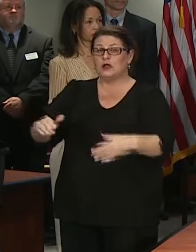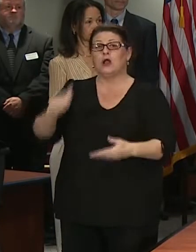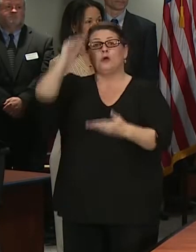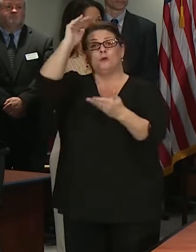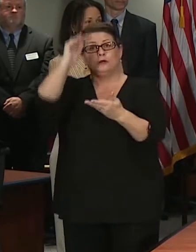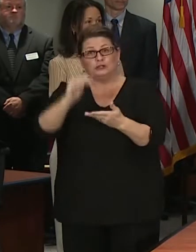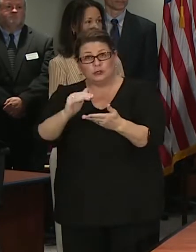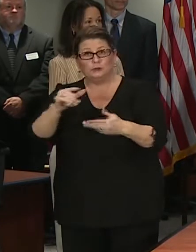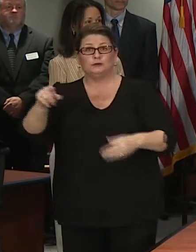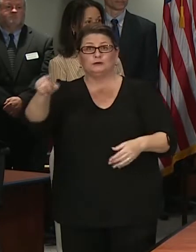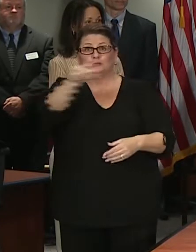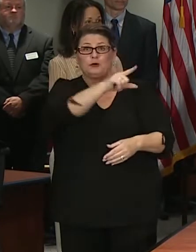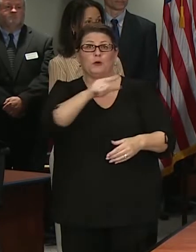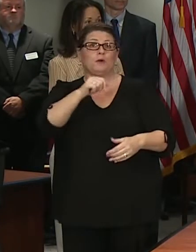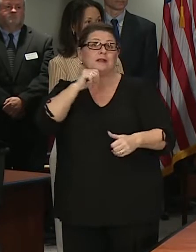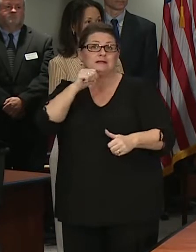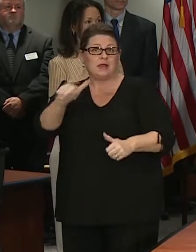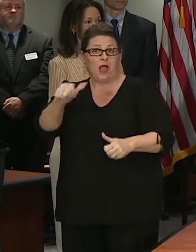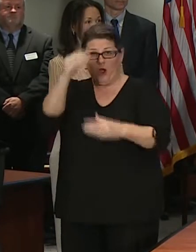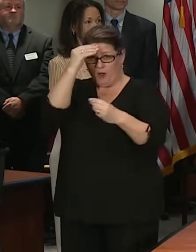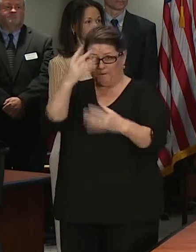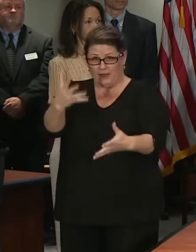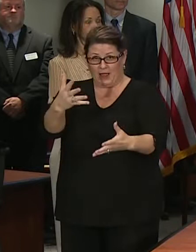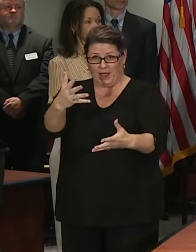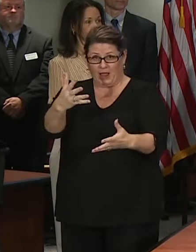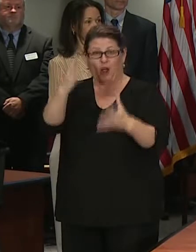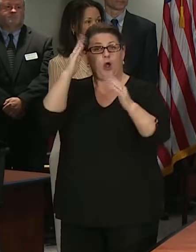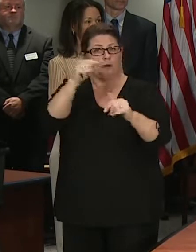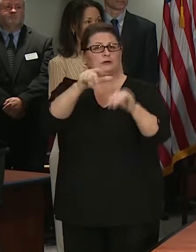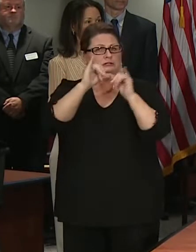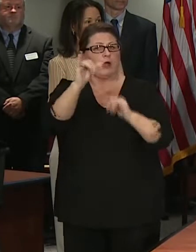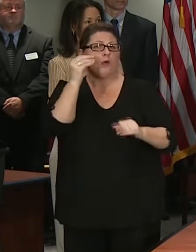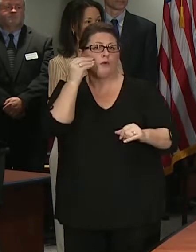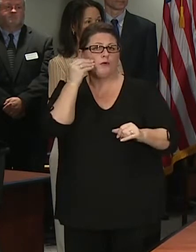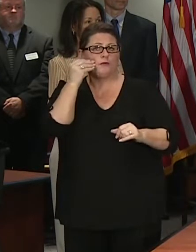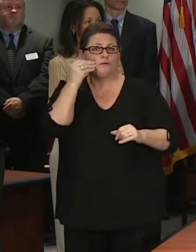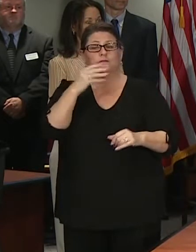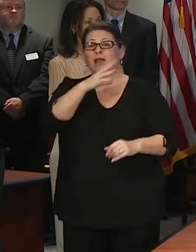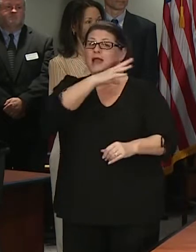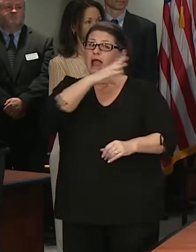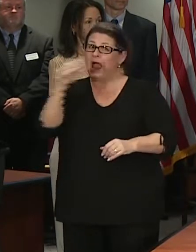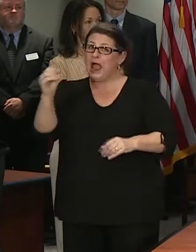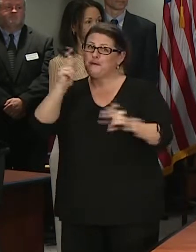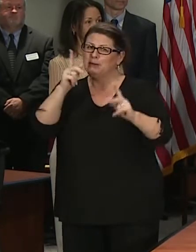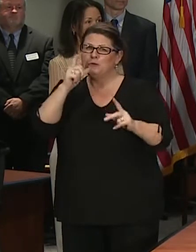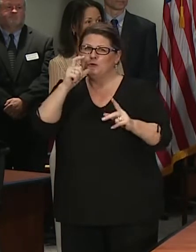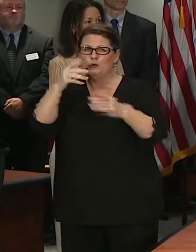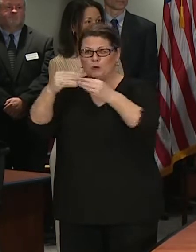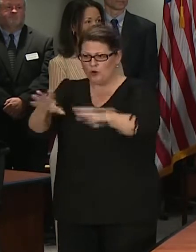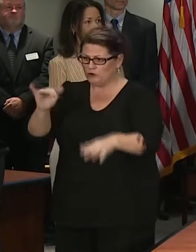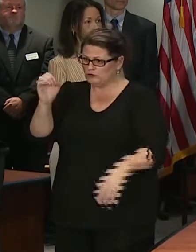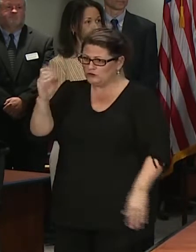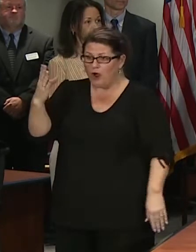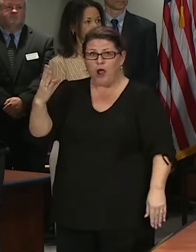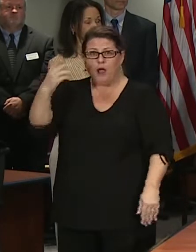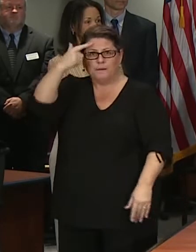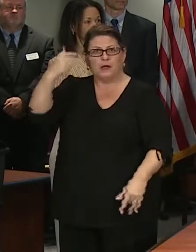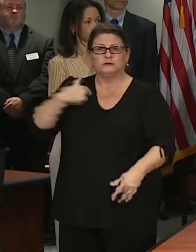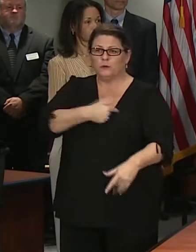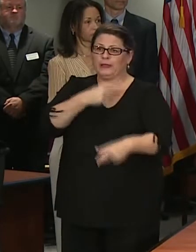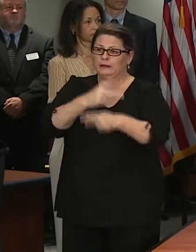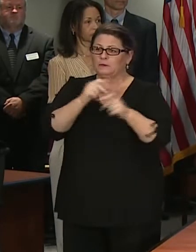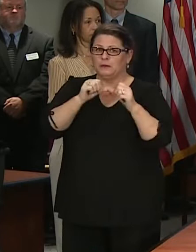noncompliance and also reduce the number of people who are losing their jobs because of these necessary